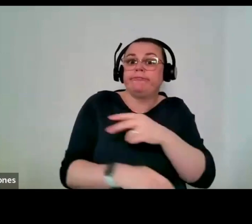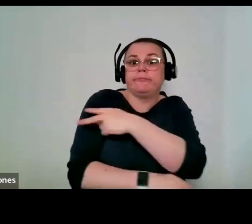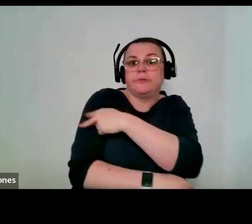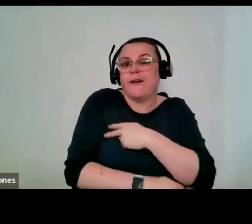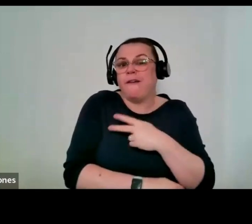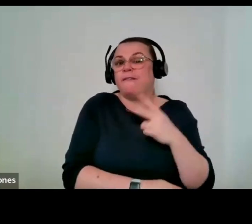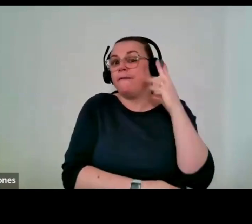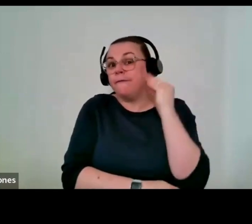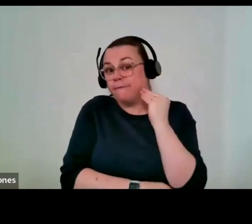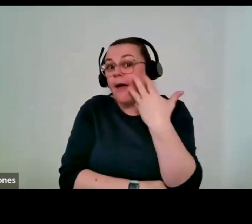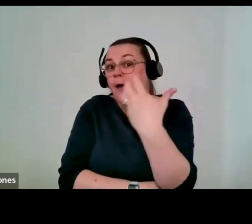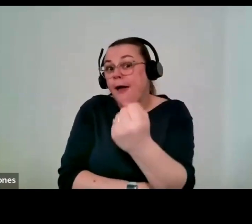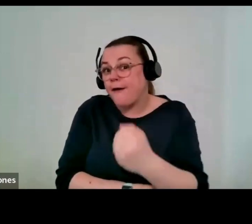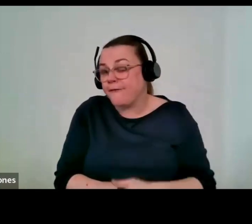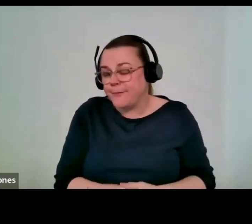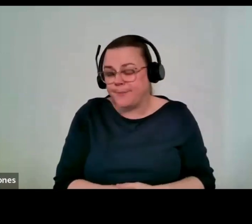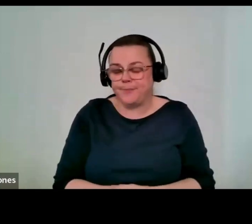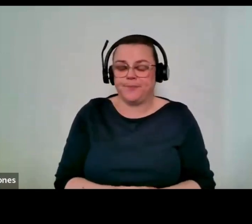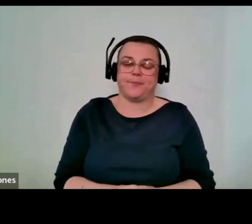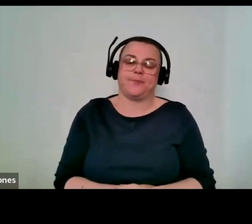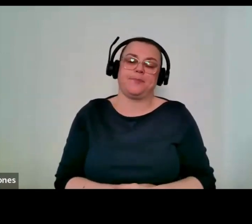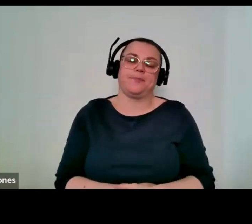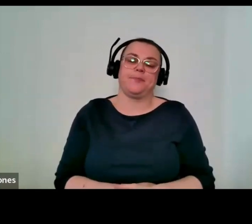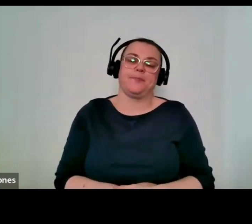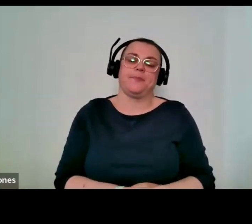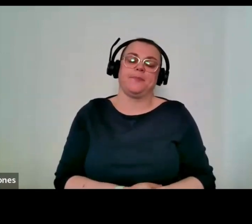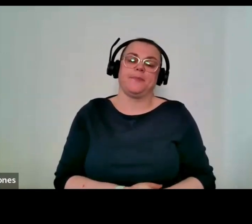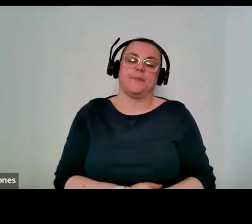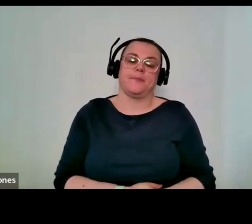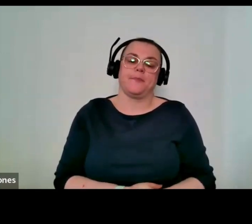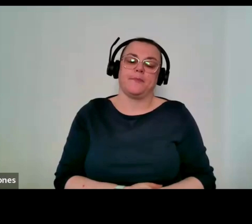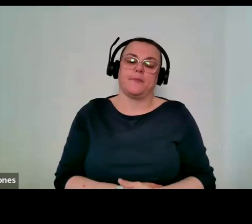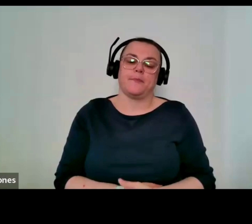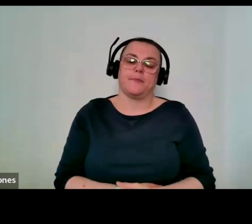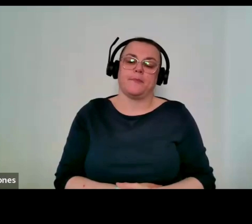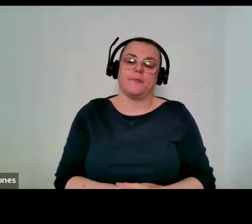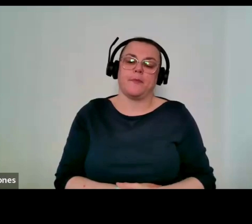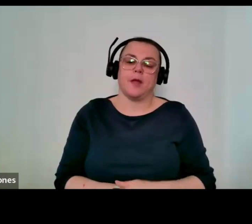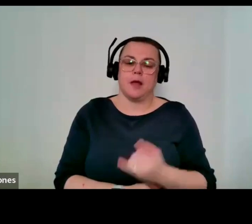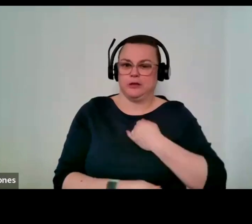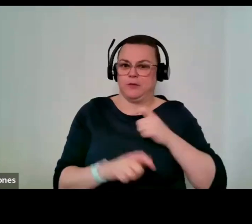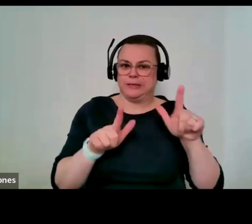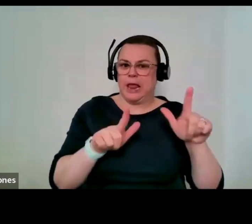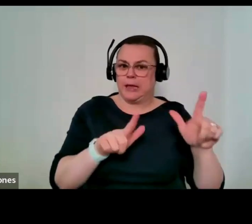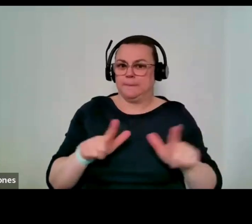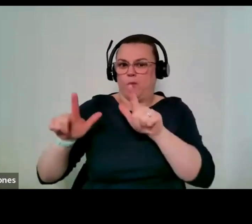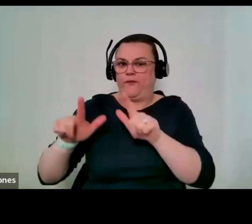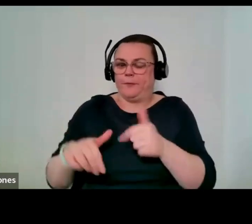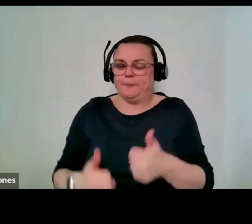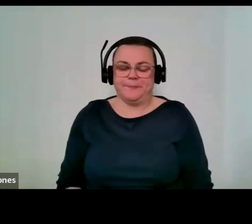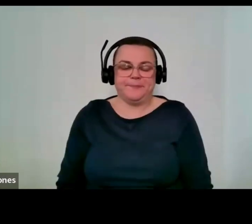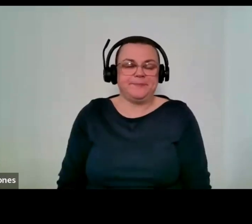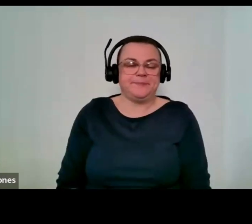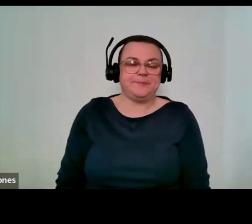just move on to, I'm just trying to move the slide.